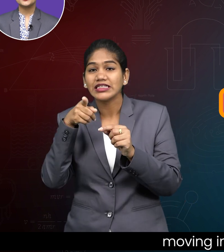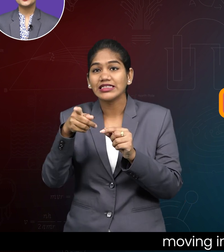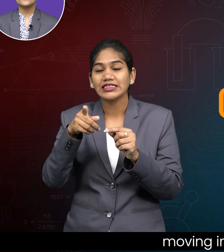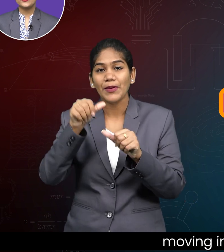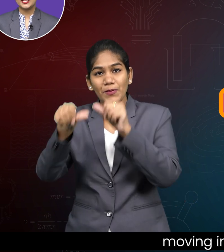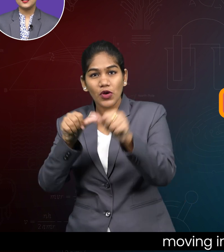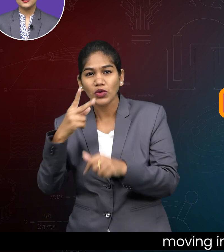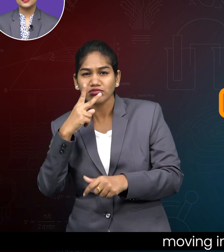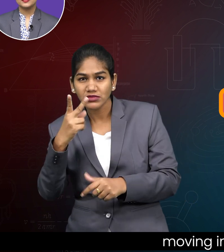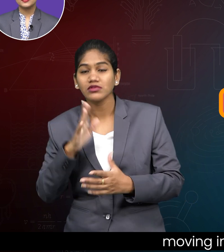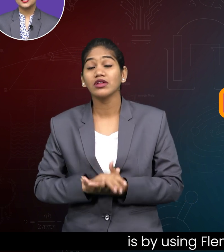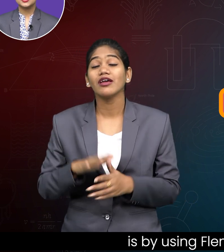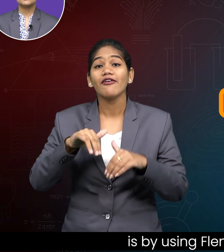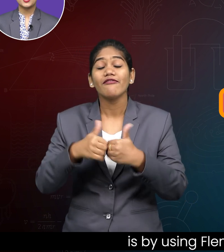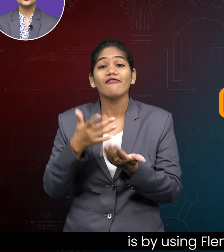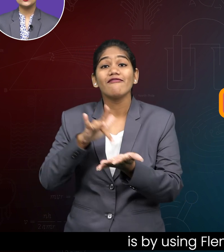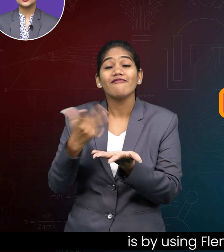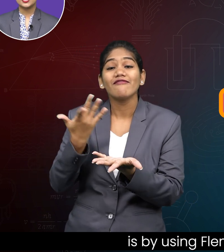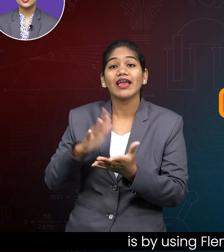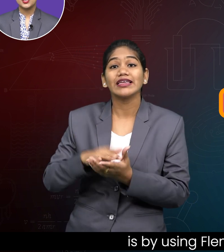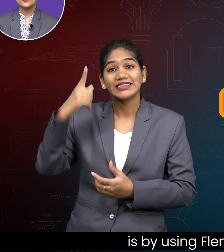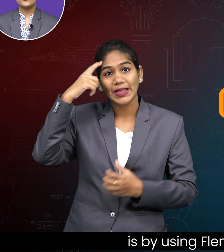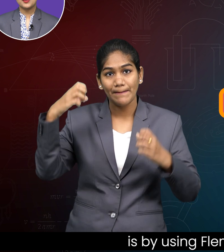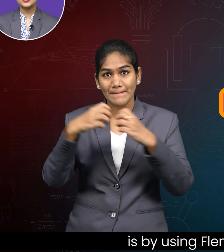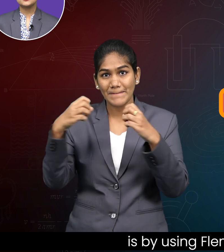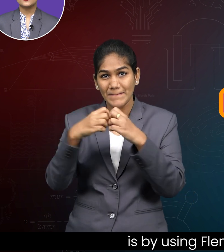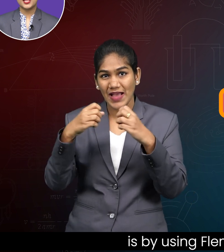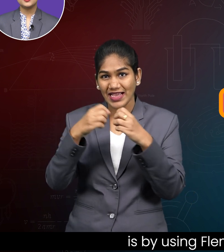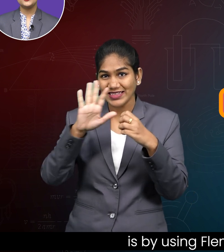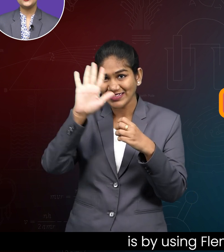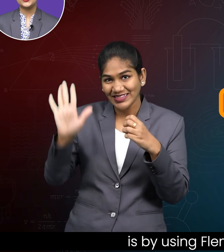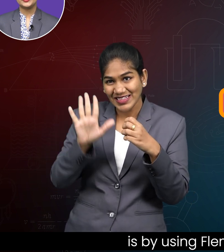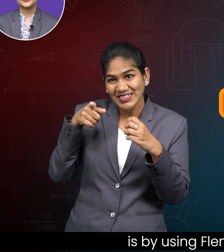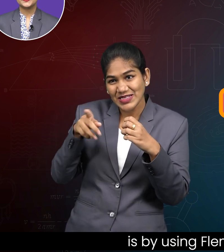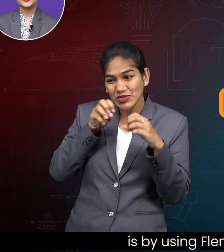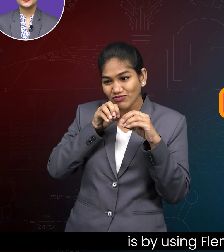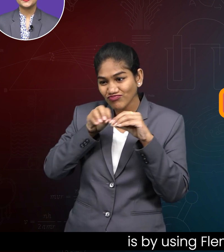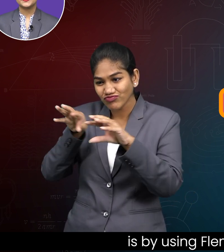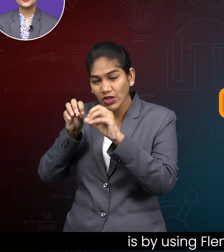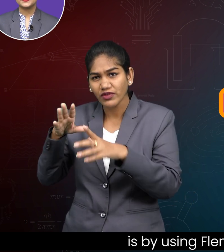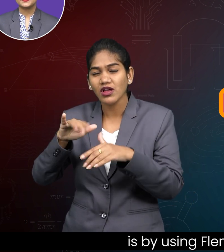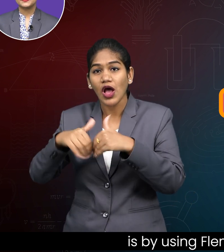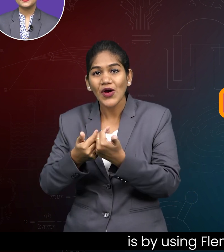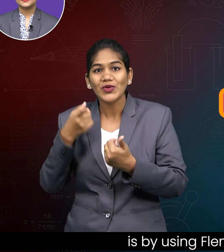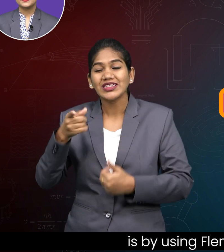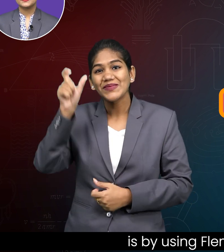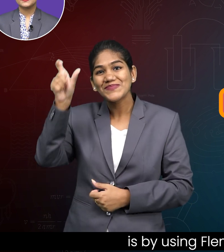in a magnetic field is by using Fleming's right-hand rule.